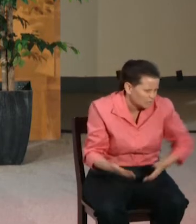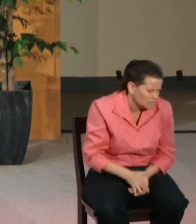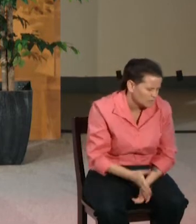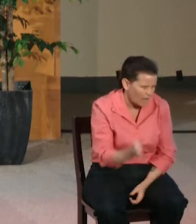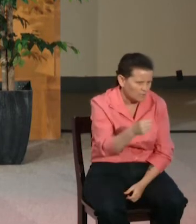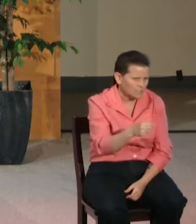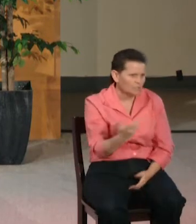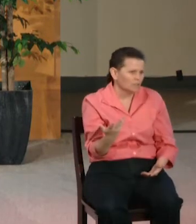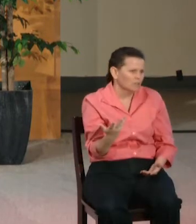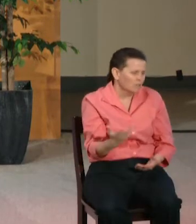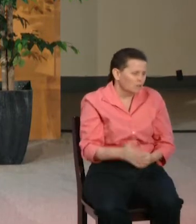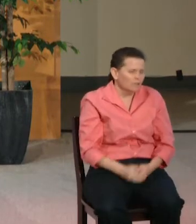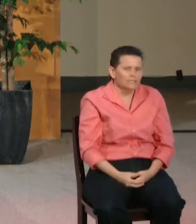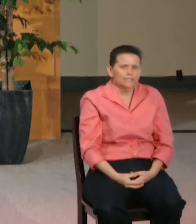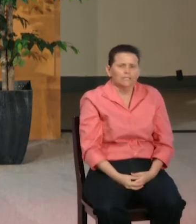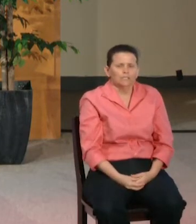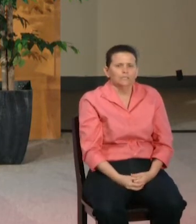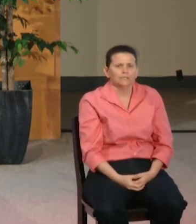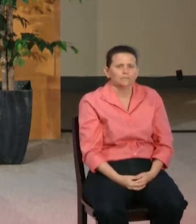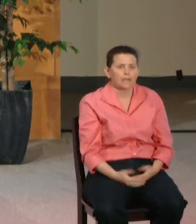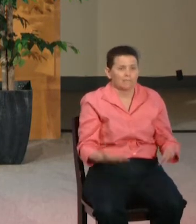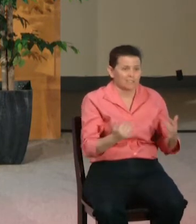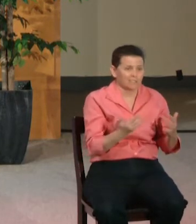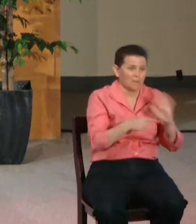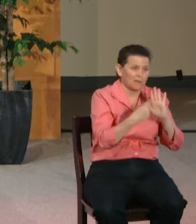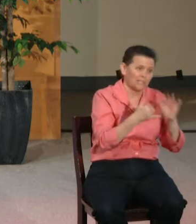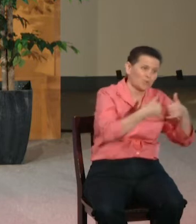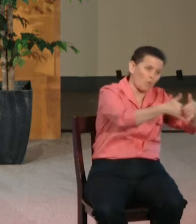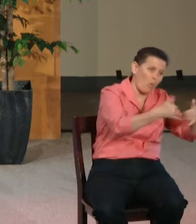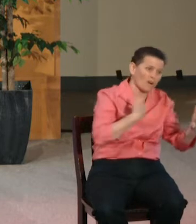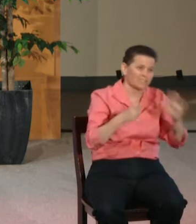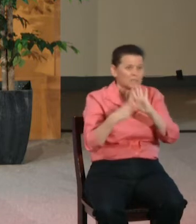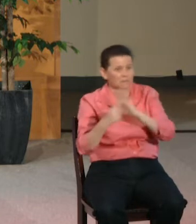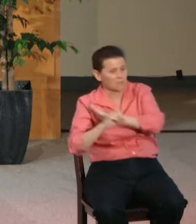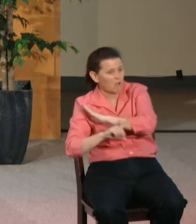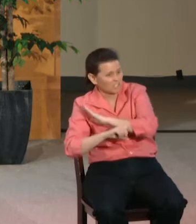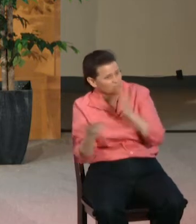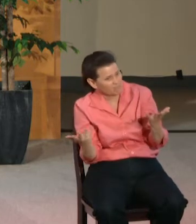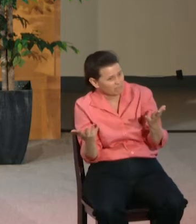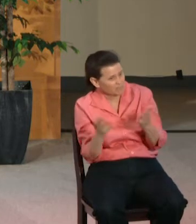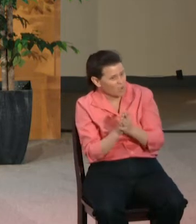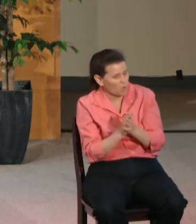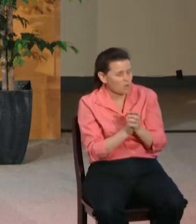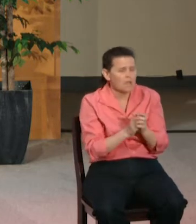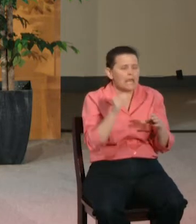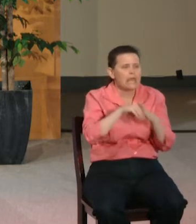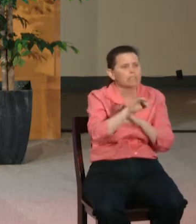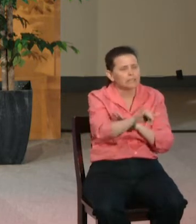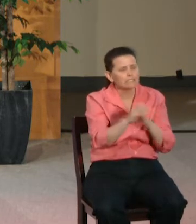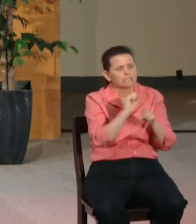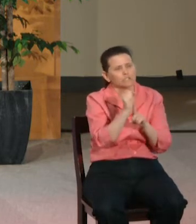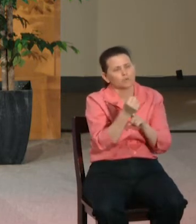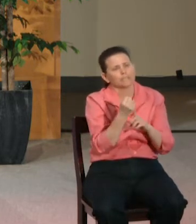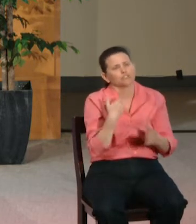for choosing in that direction. And in this case, they're performing their roles perfectly. If a mother,